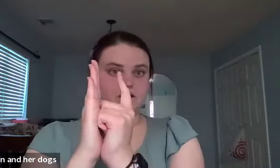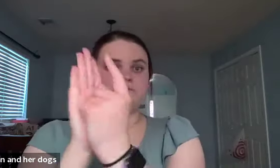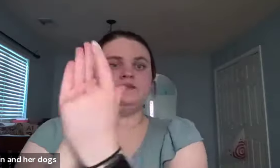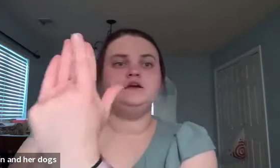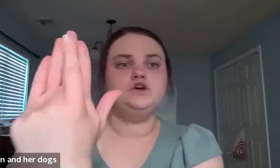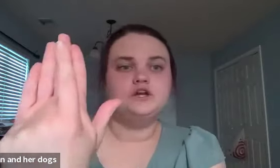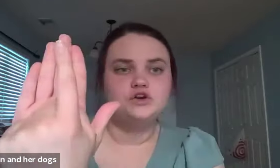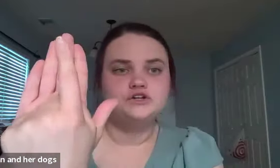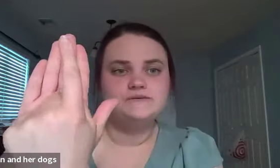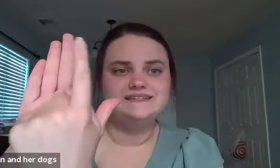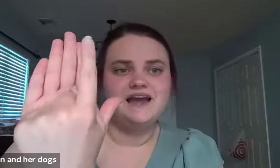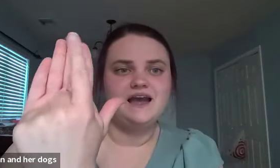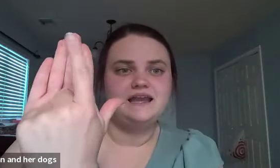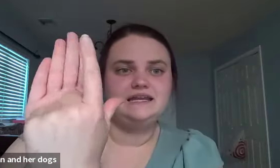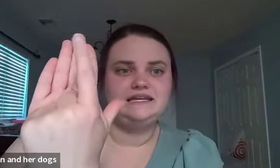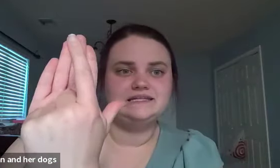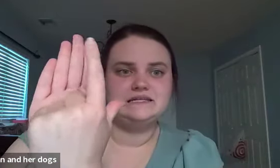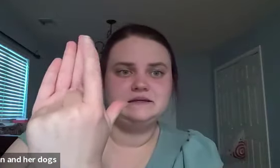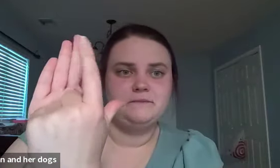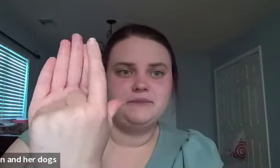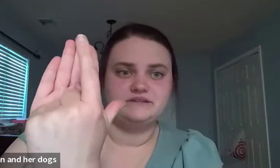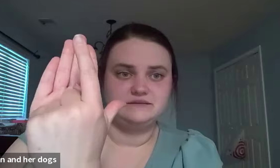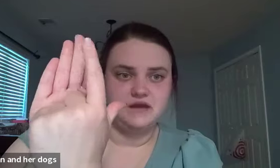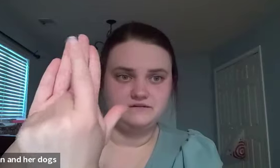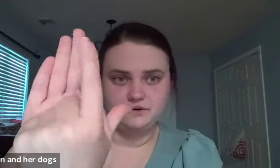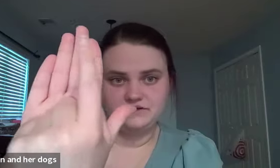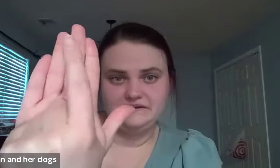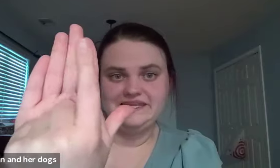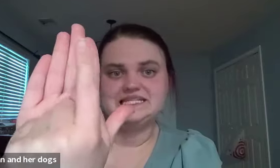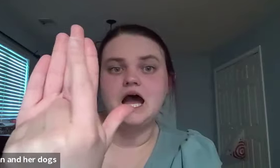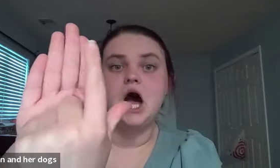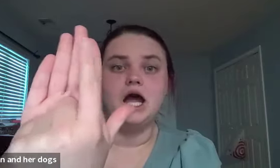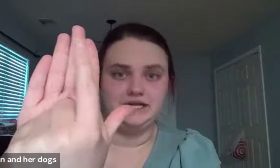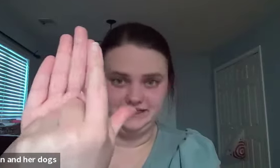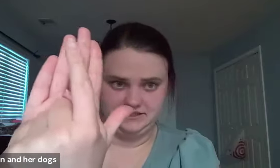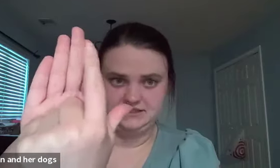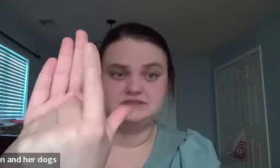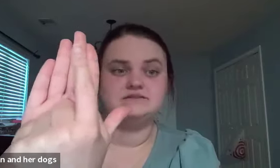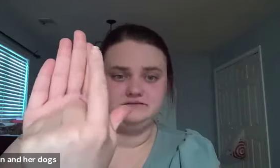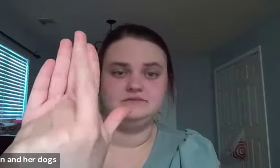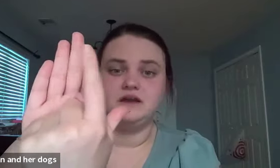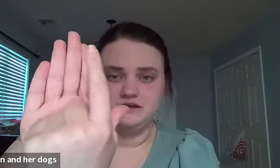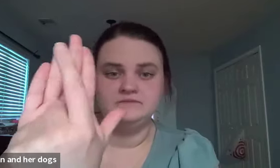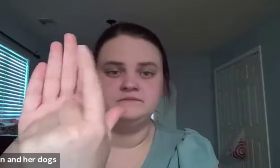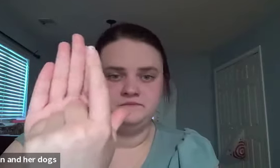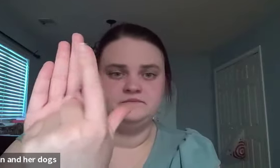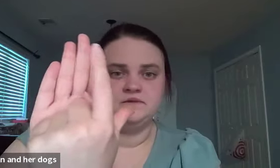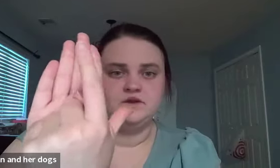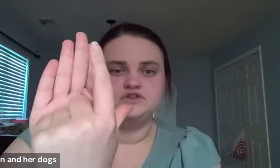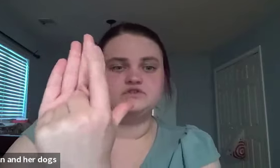way. You're going to do the tiniest bouncing back and forth, like the tiniest. Okay. So